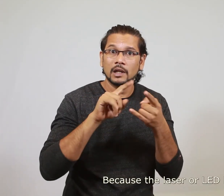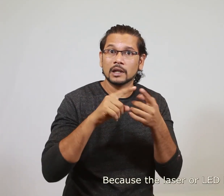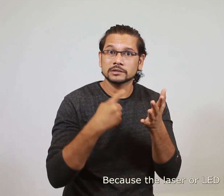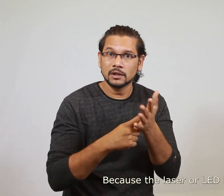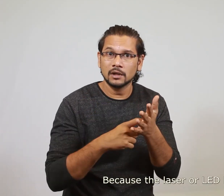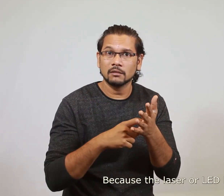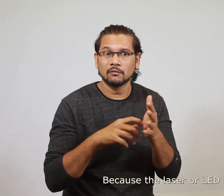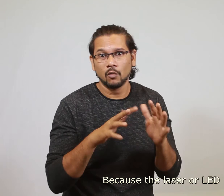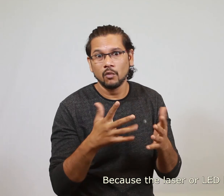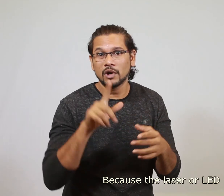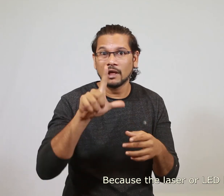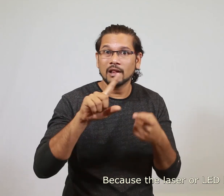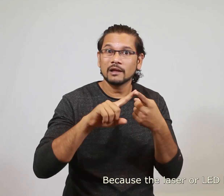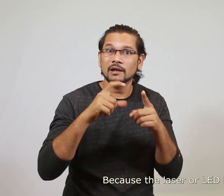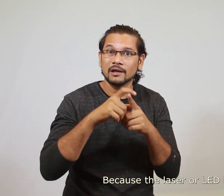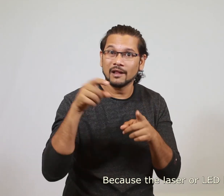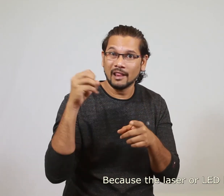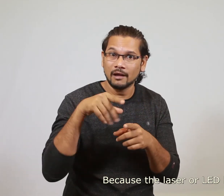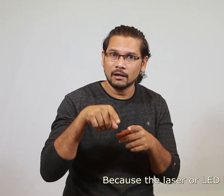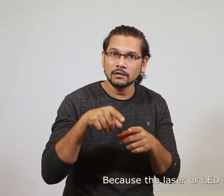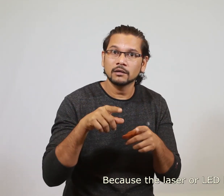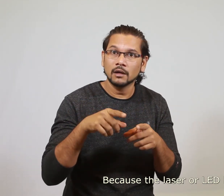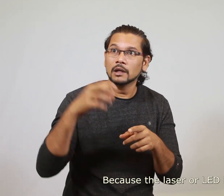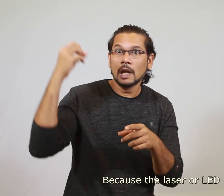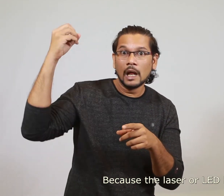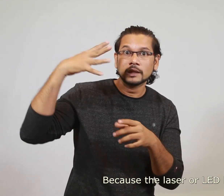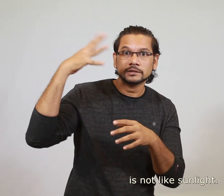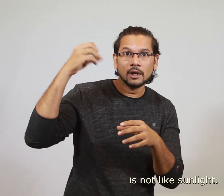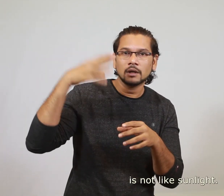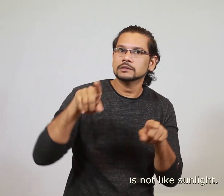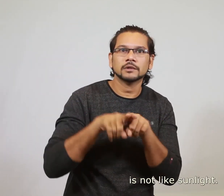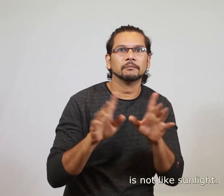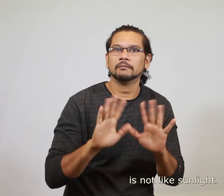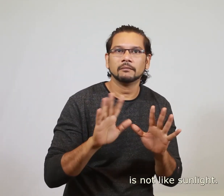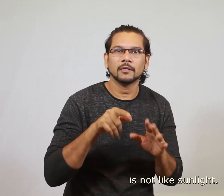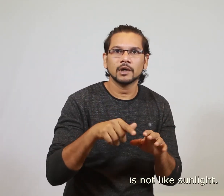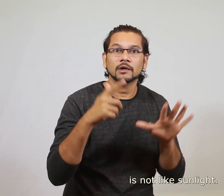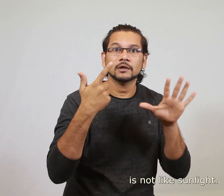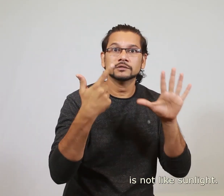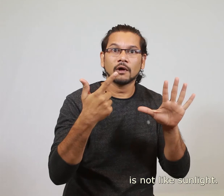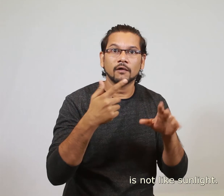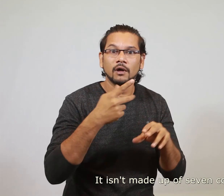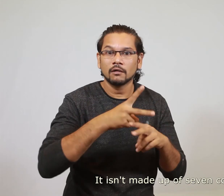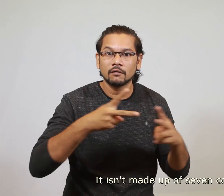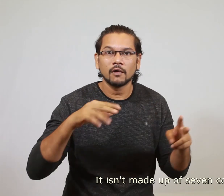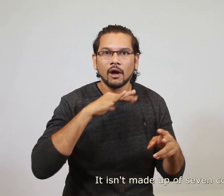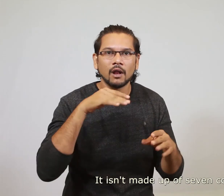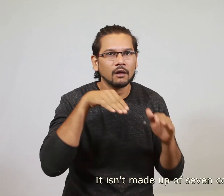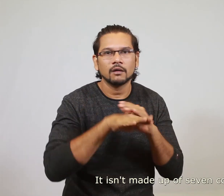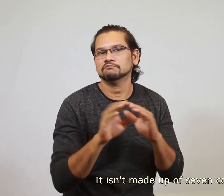because the laser or LED light is not like sunlight. It isn't made